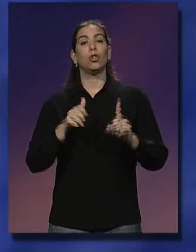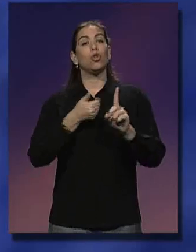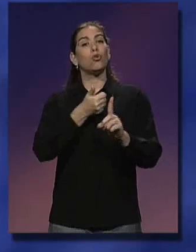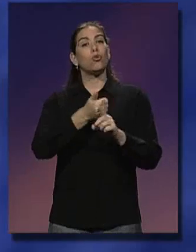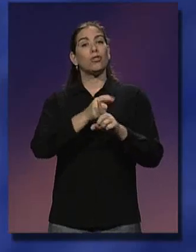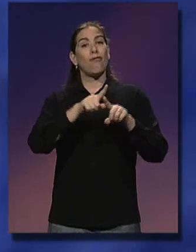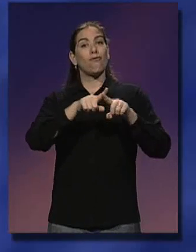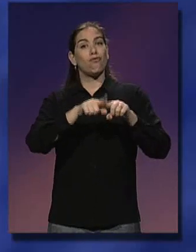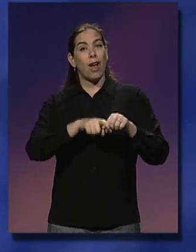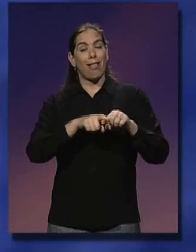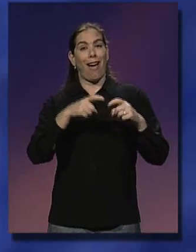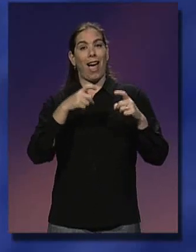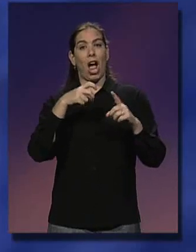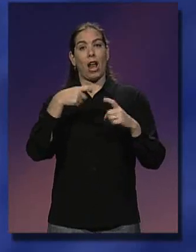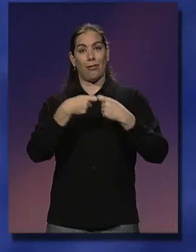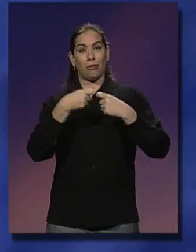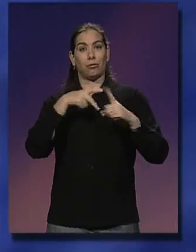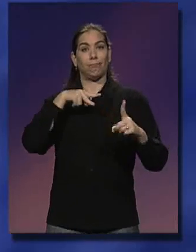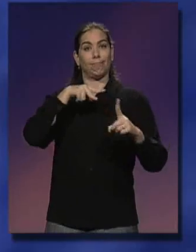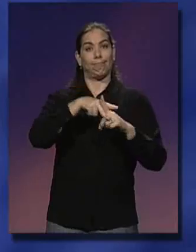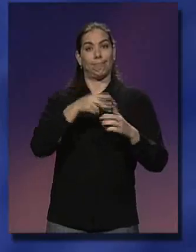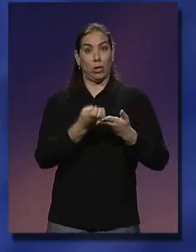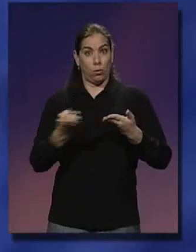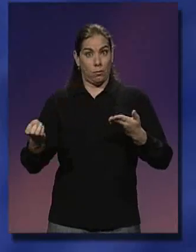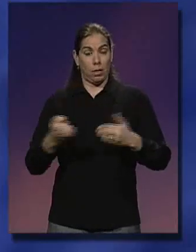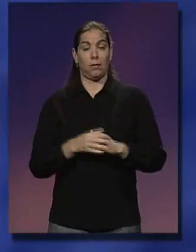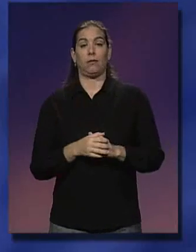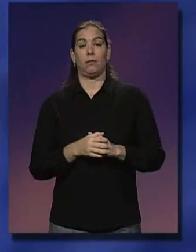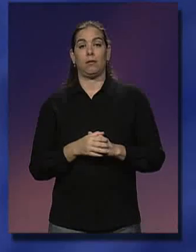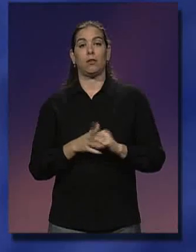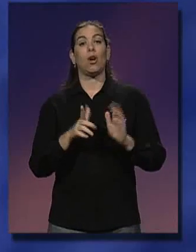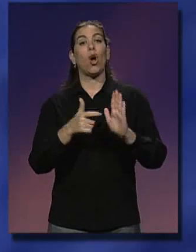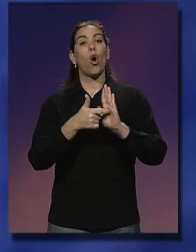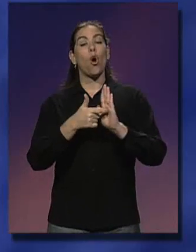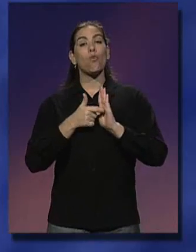requires electricity or other special medical equipment? Do you use